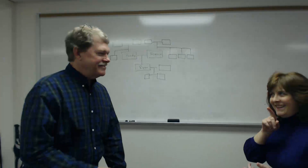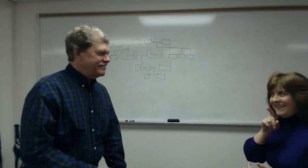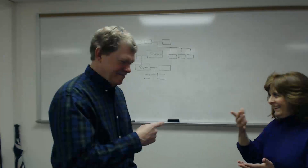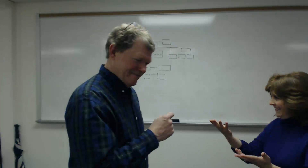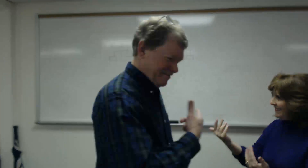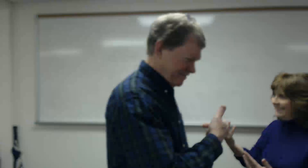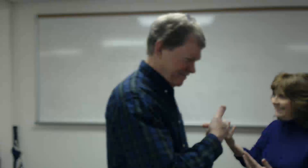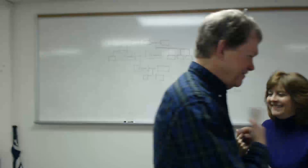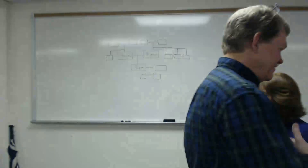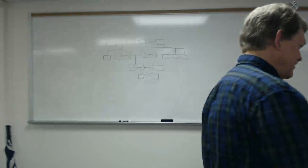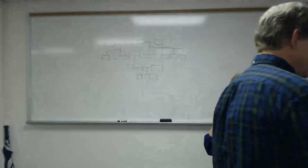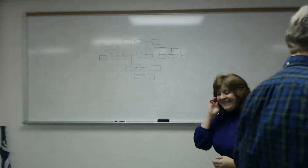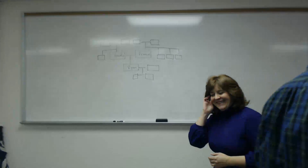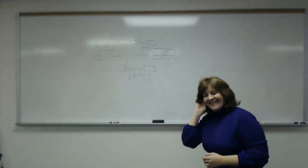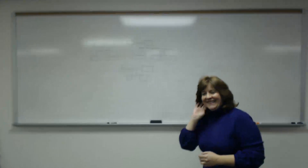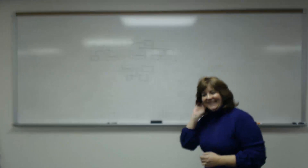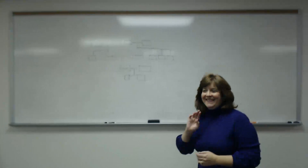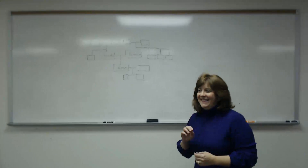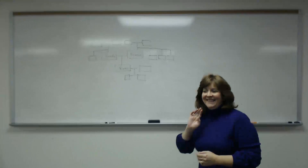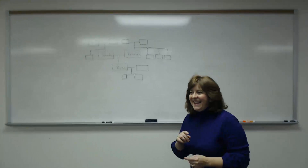really? He's camera shy.